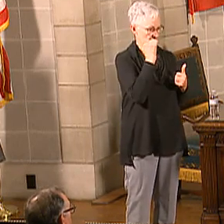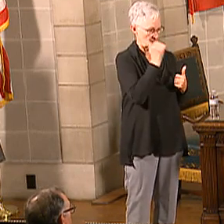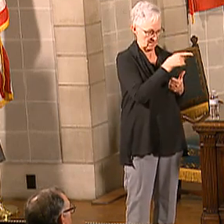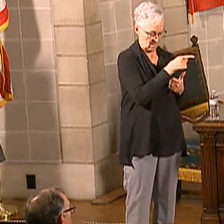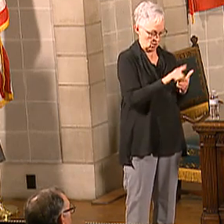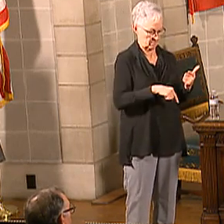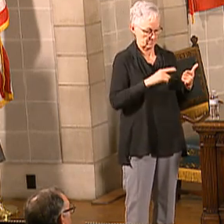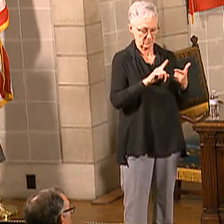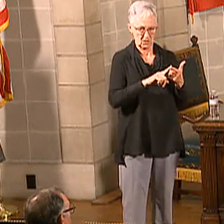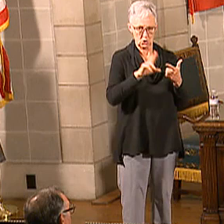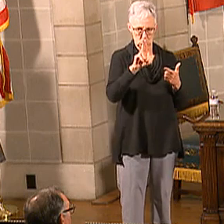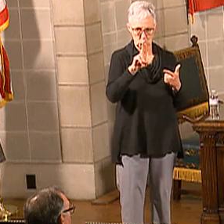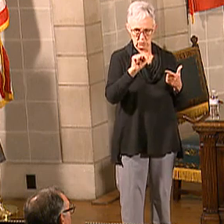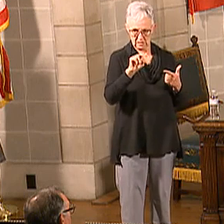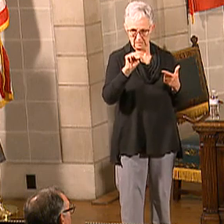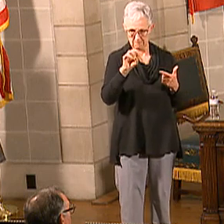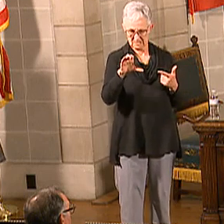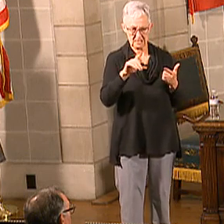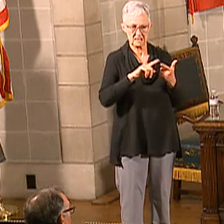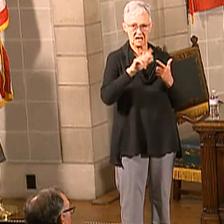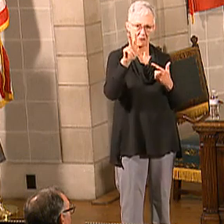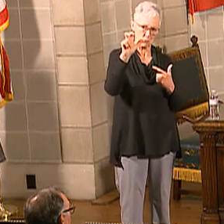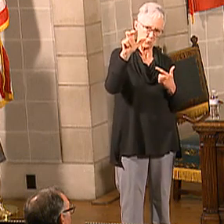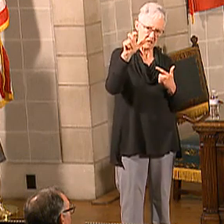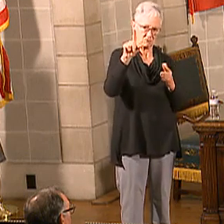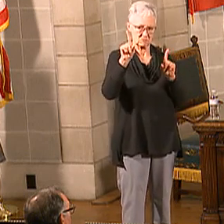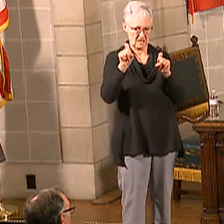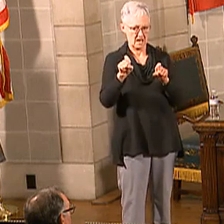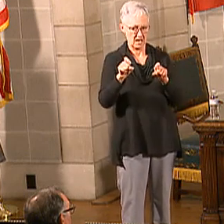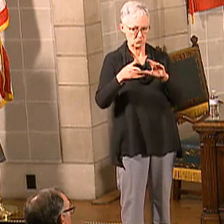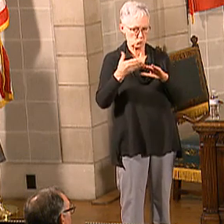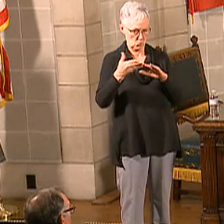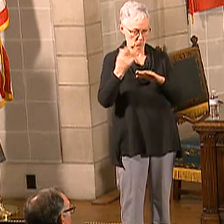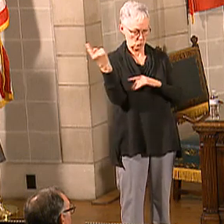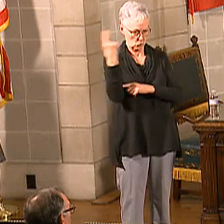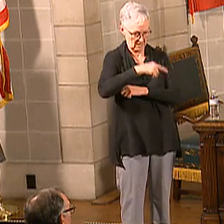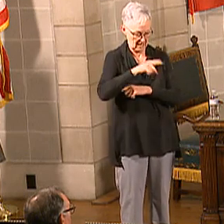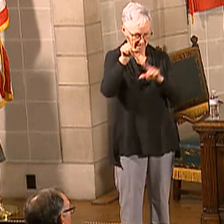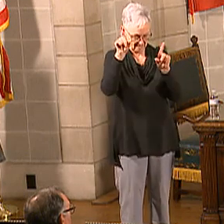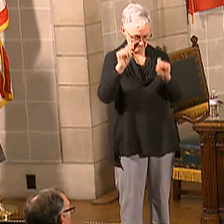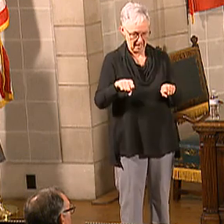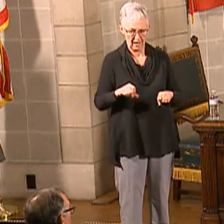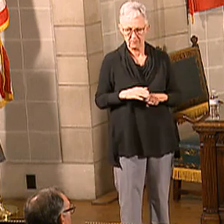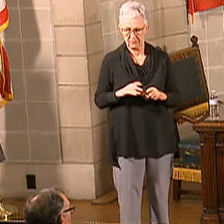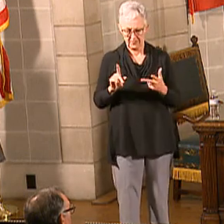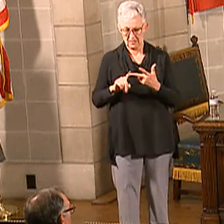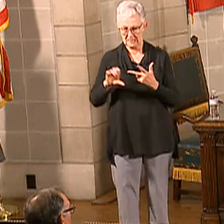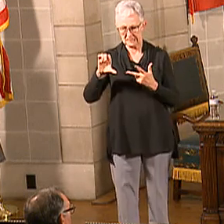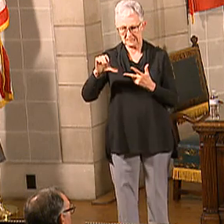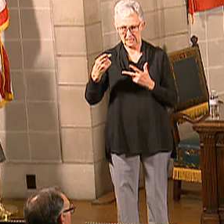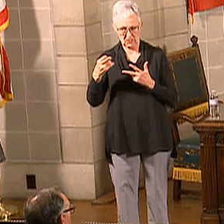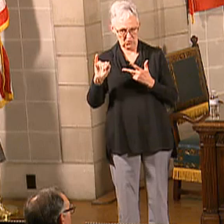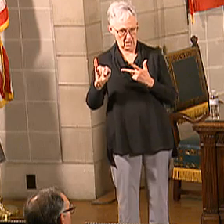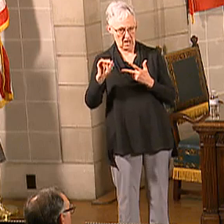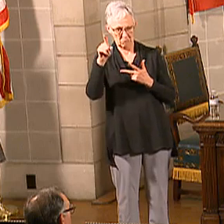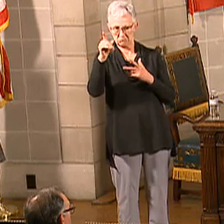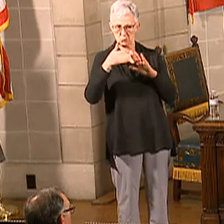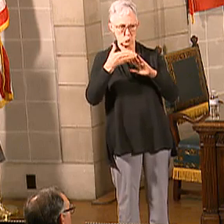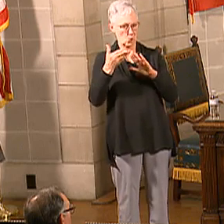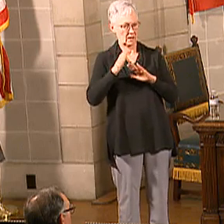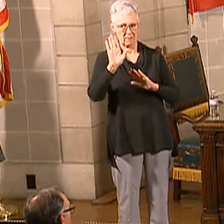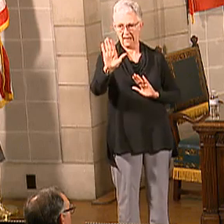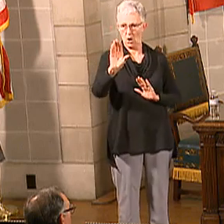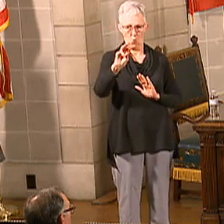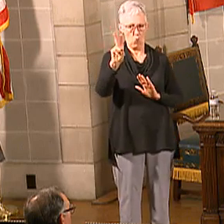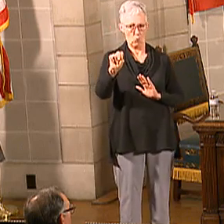University of Nebraska Medical Center, they're about 300. We have hospitals like CHI that are running their own tests. And they're capable of doing close